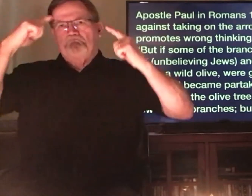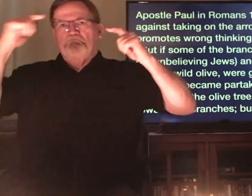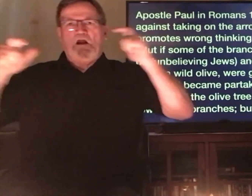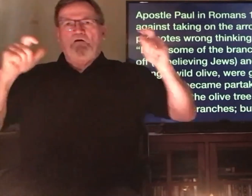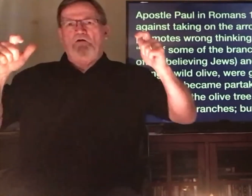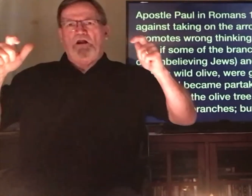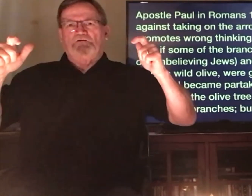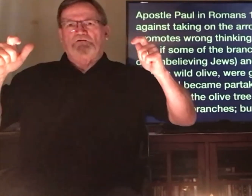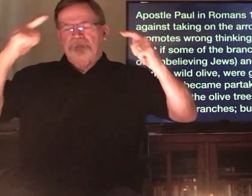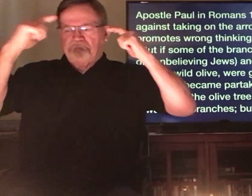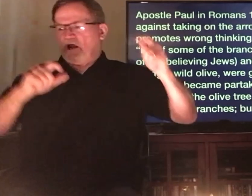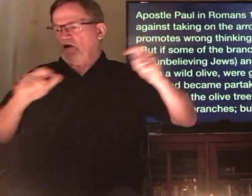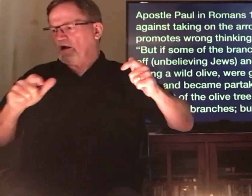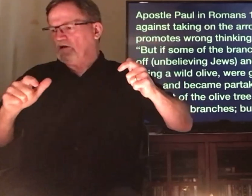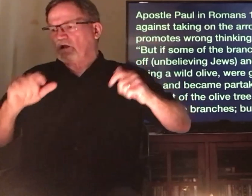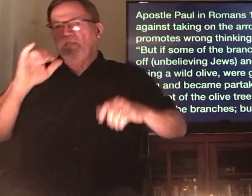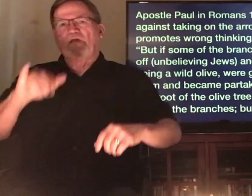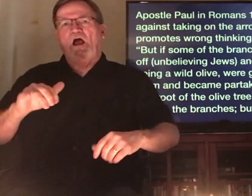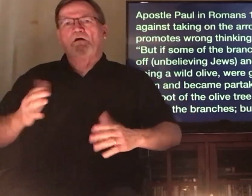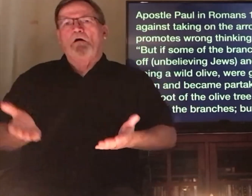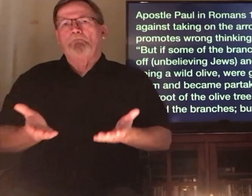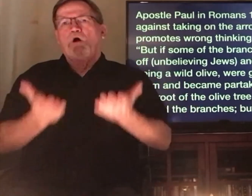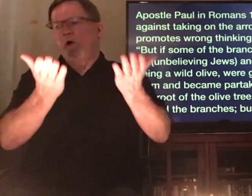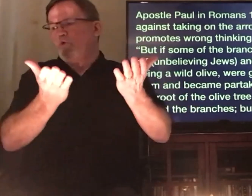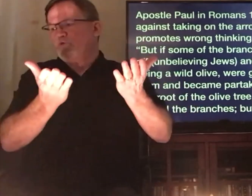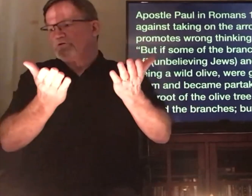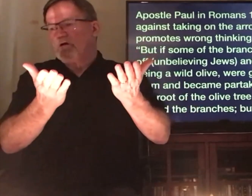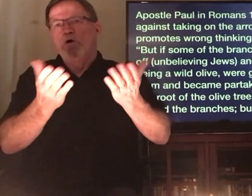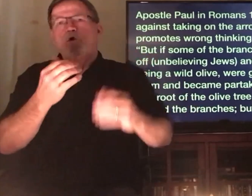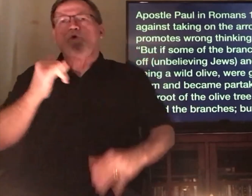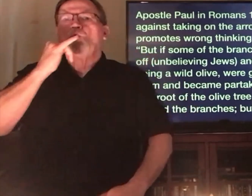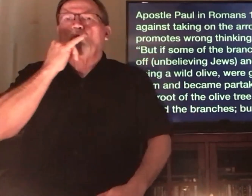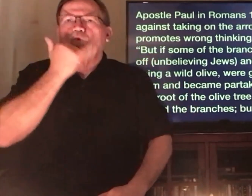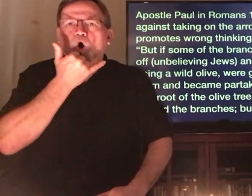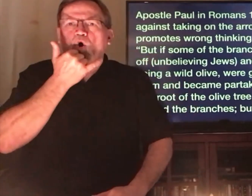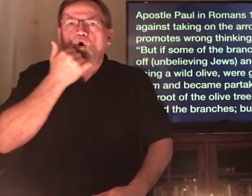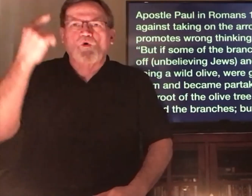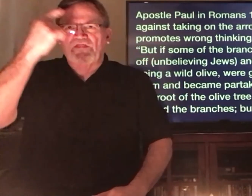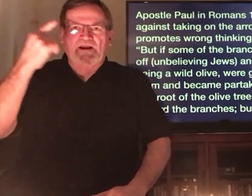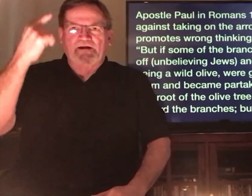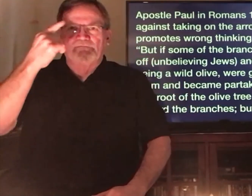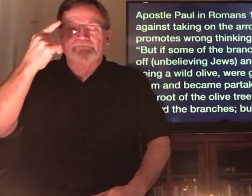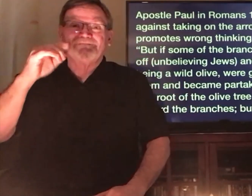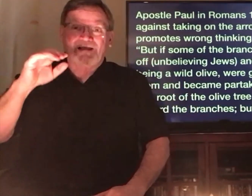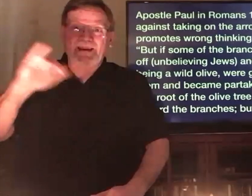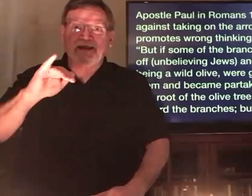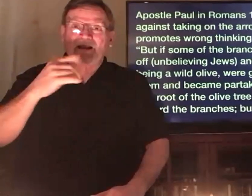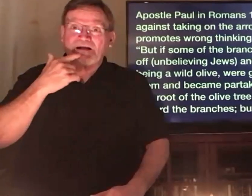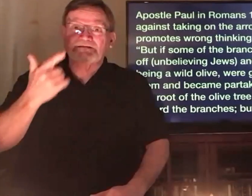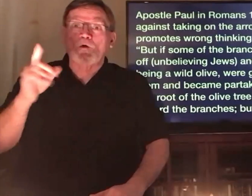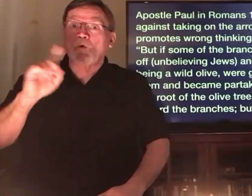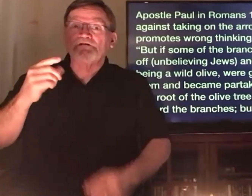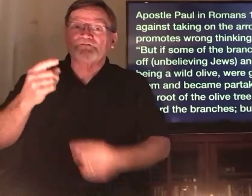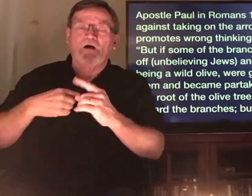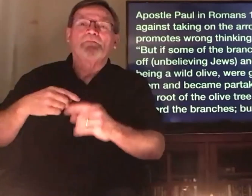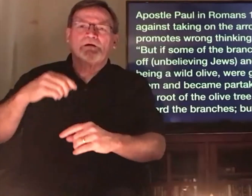believe the church replace the Jewish people and become the new